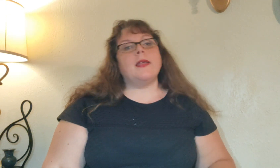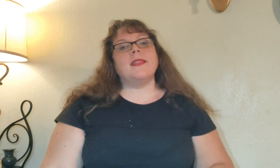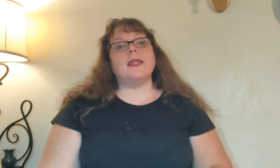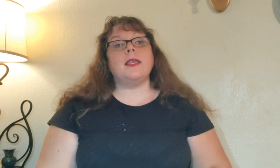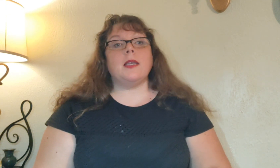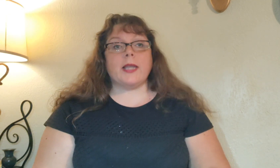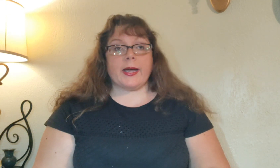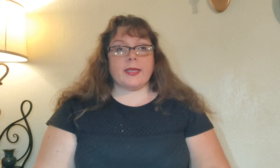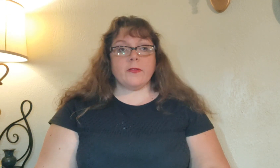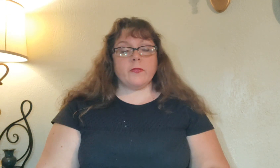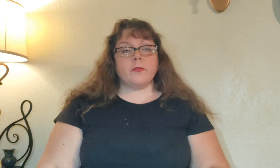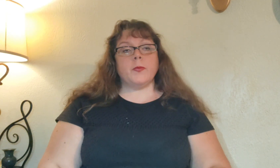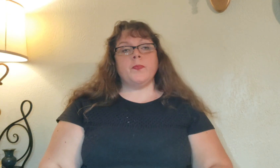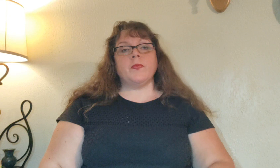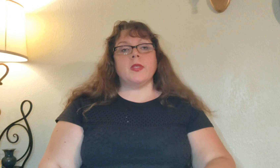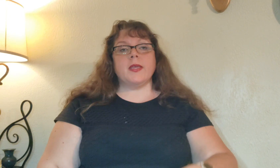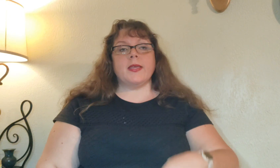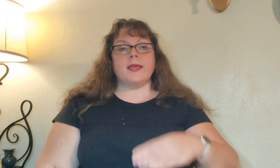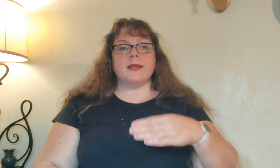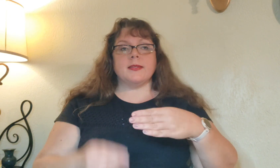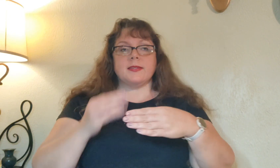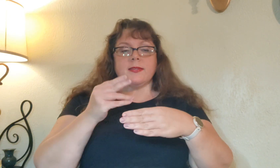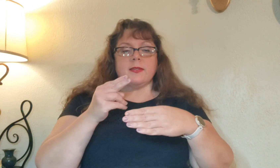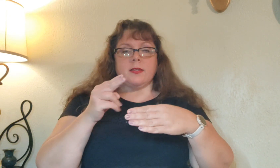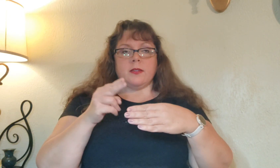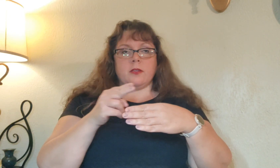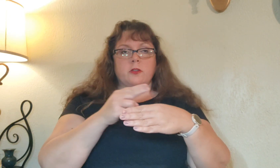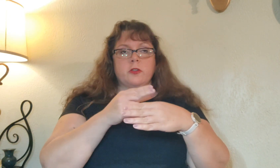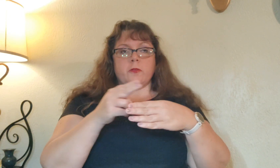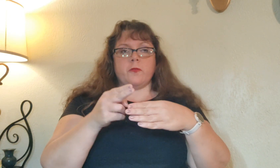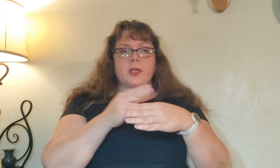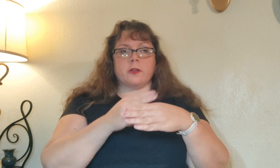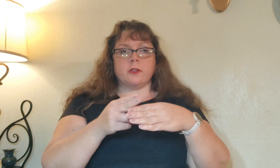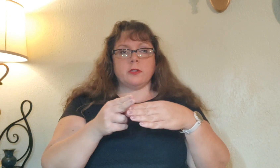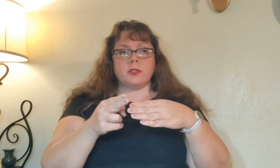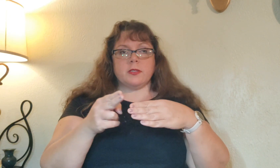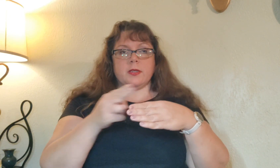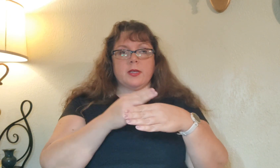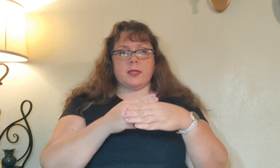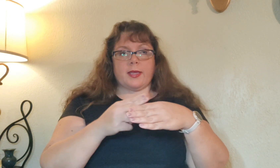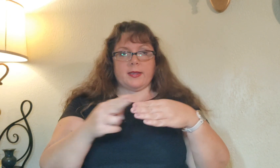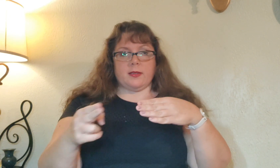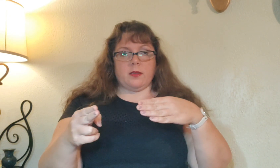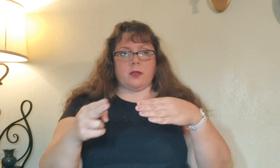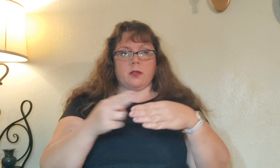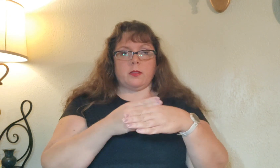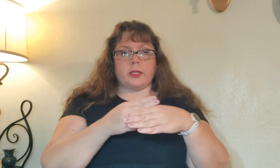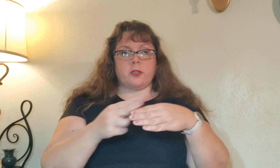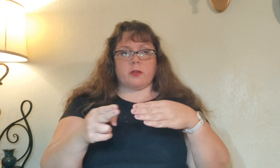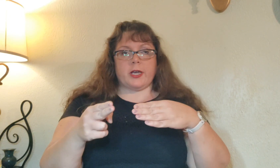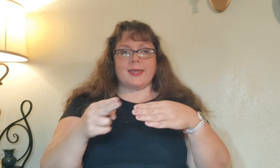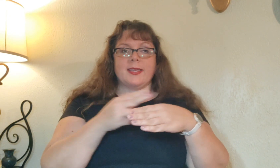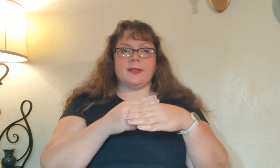And then knife is your two fingers and like you're cutting.